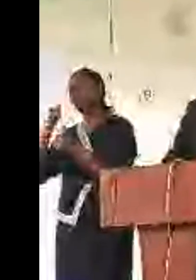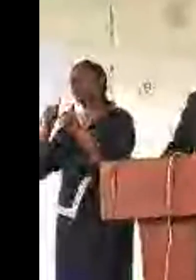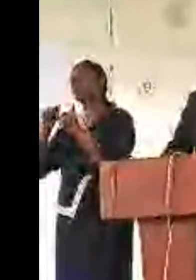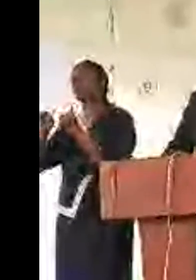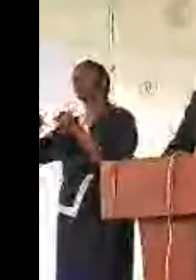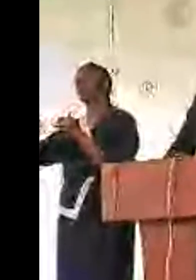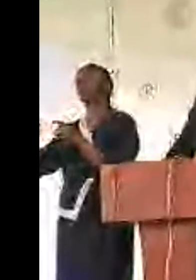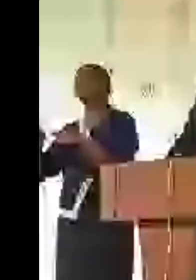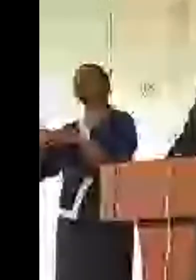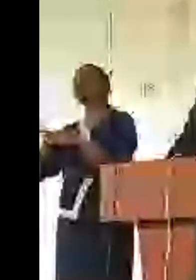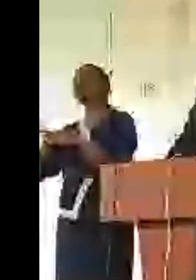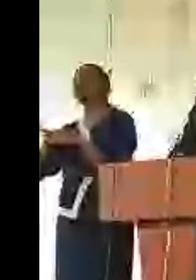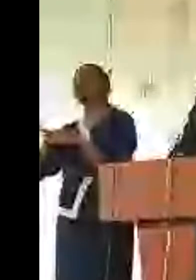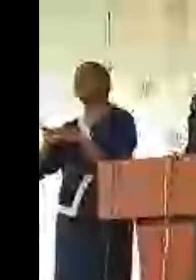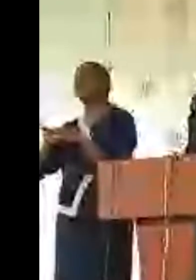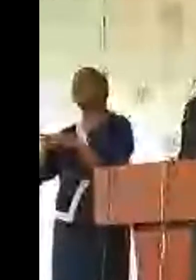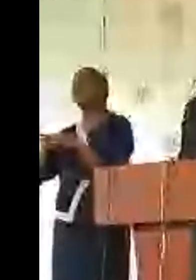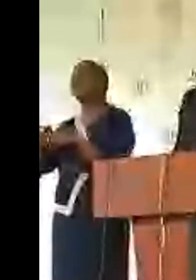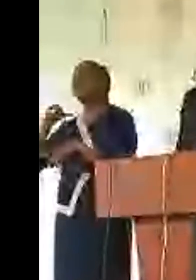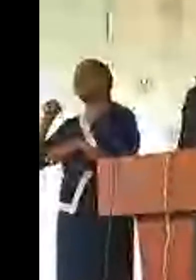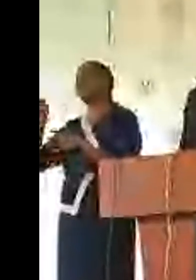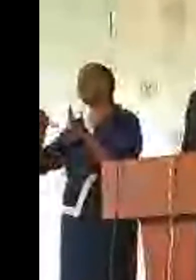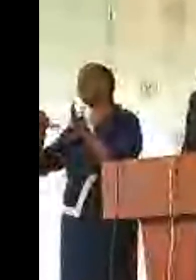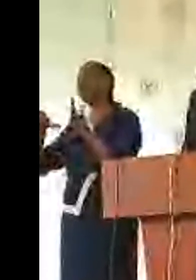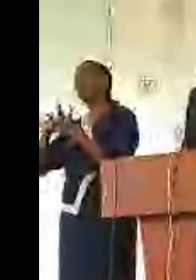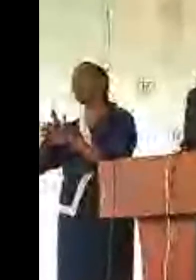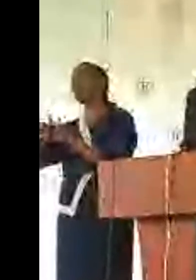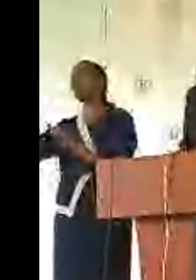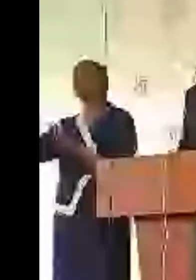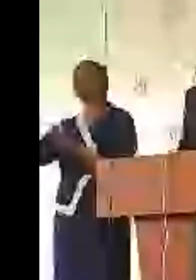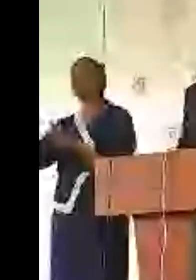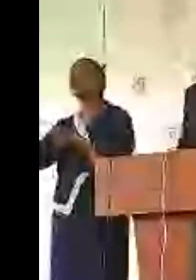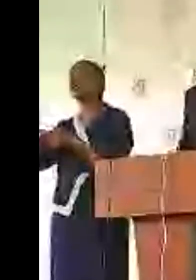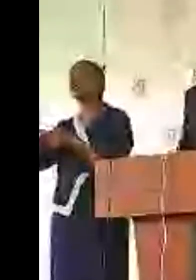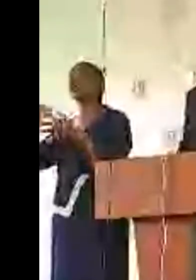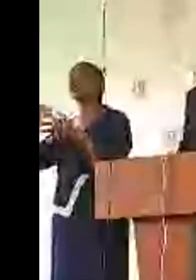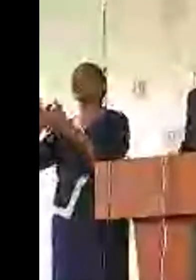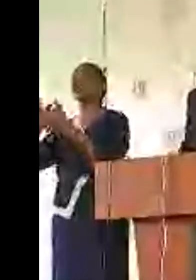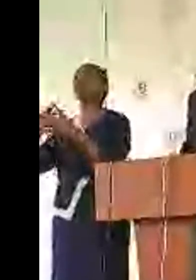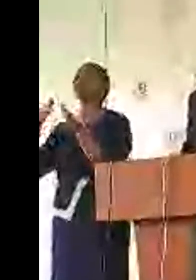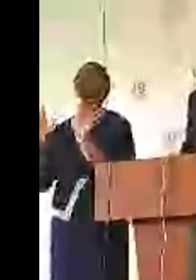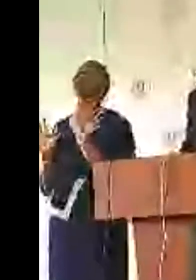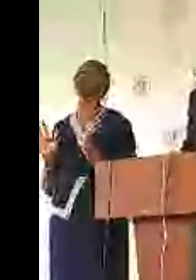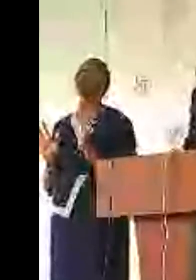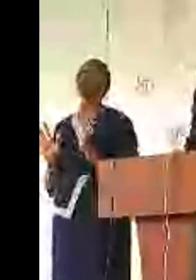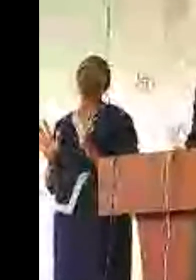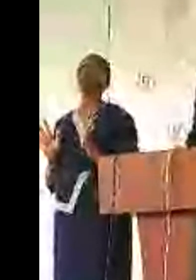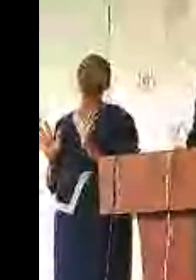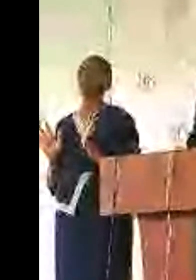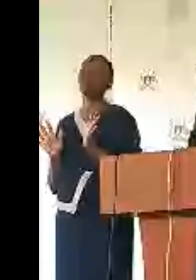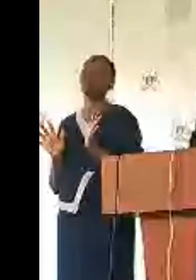Relevant laws on fraud will also be applicable to them.